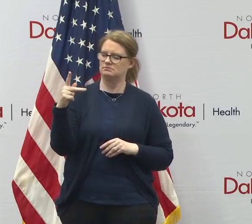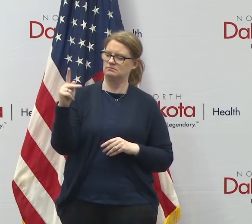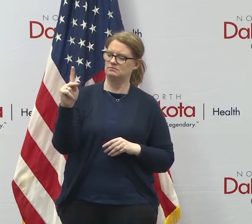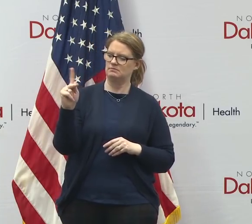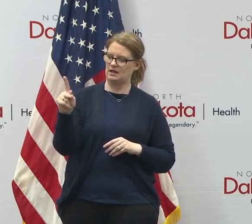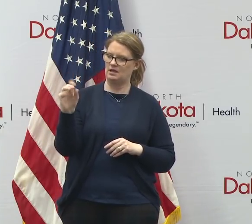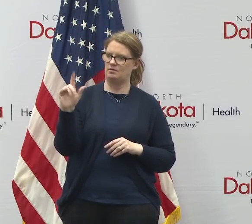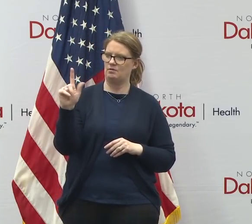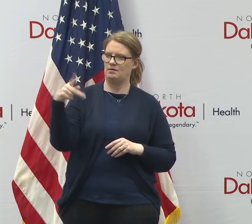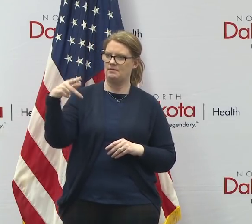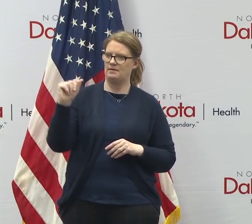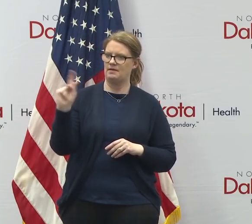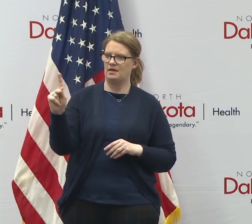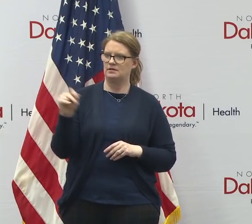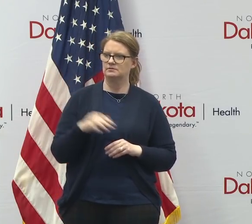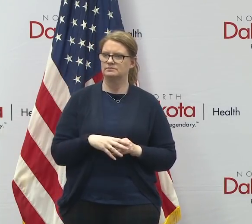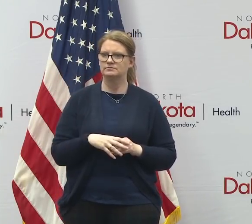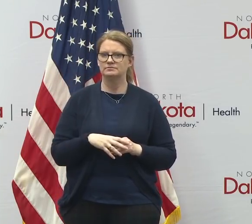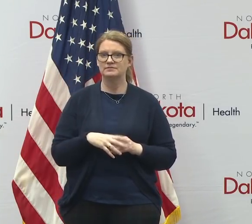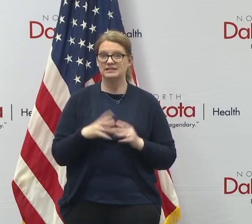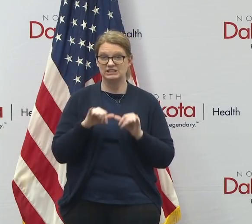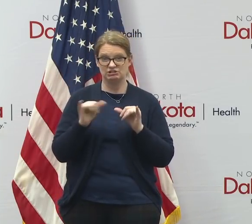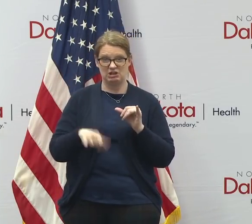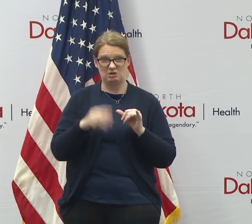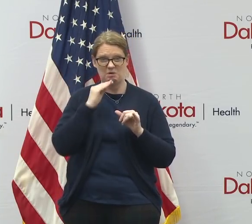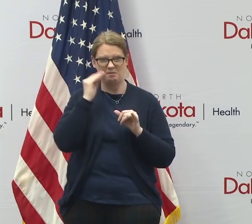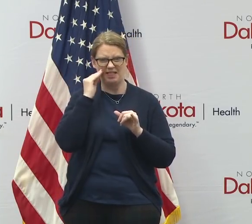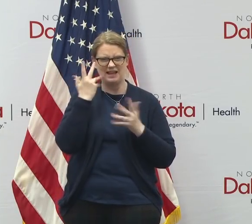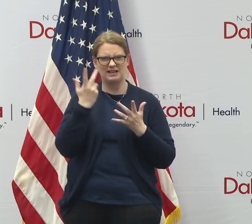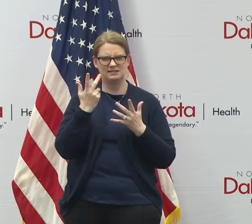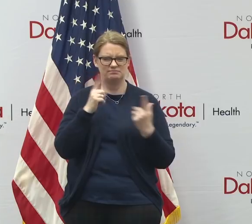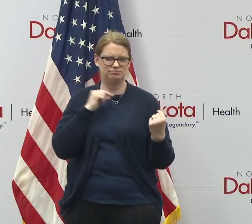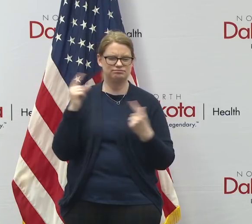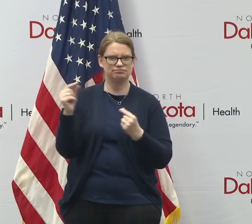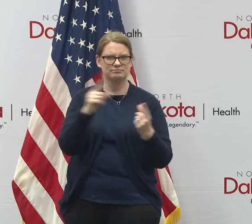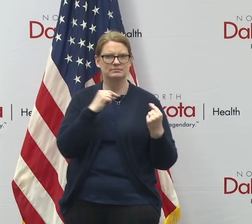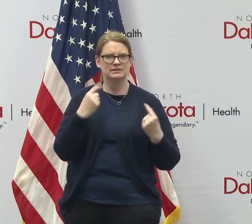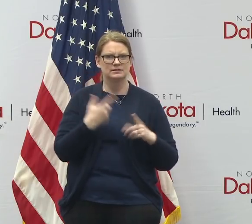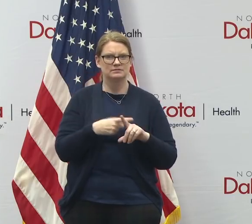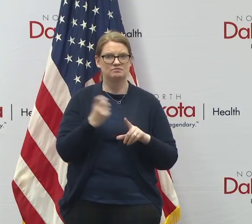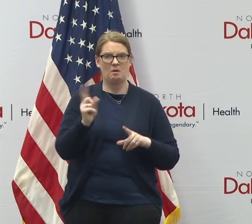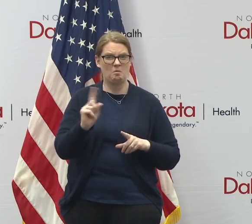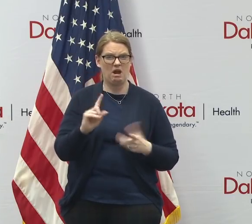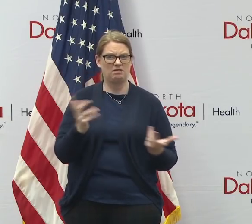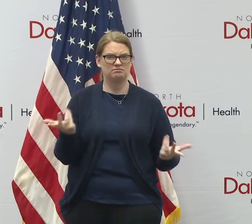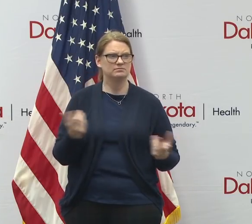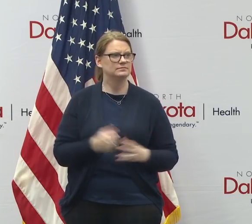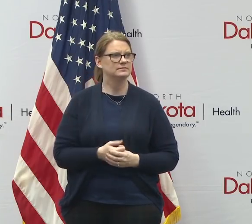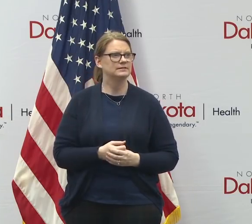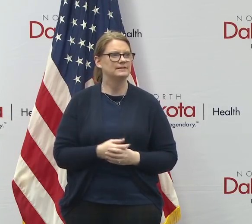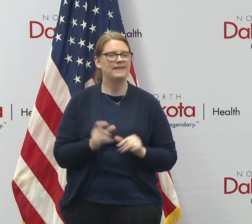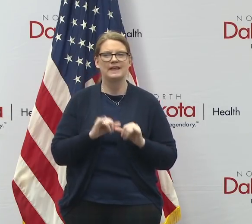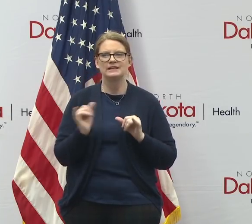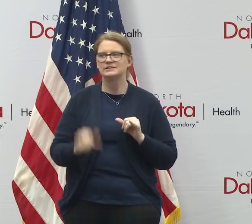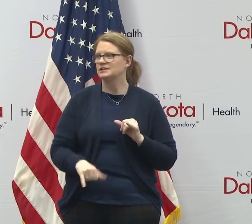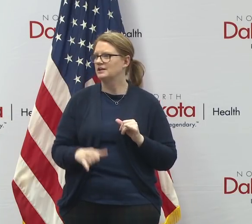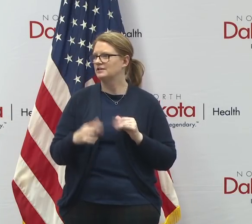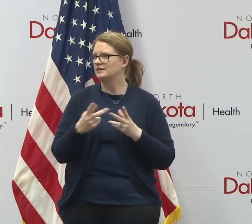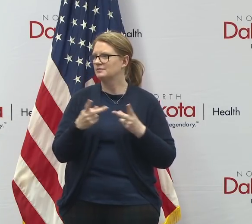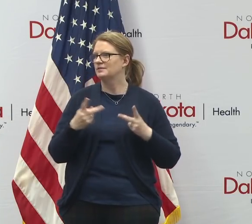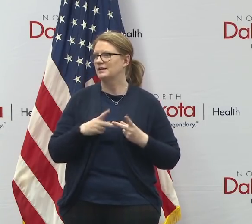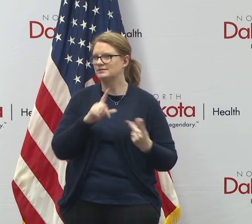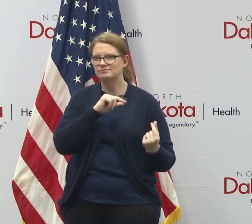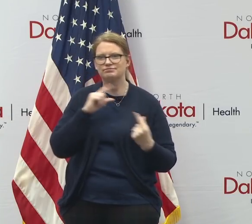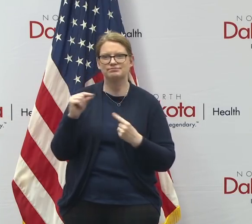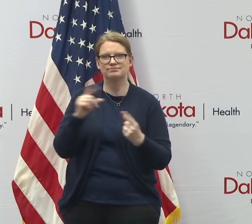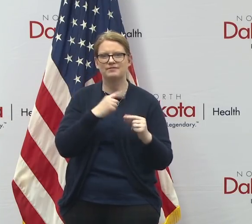the shelter-in-place rumors came from? Dave Kolpak from Fargo. Any rumors about where the shelter-in-place